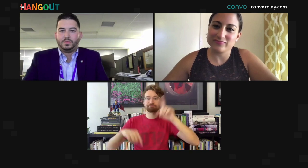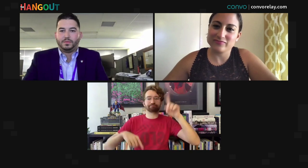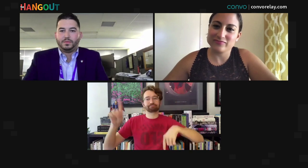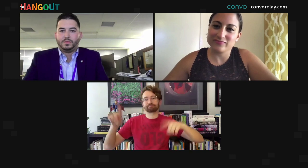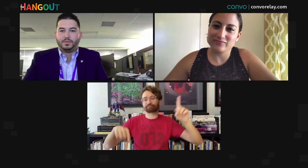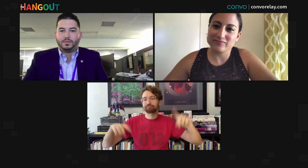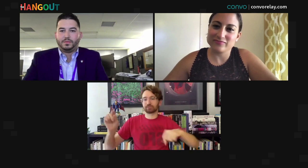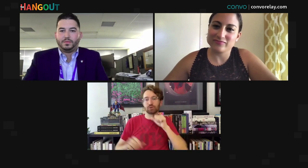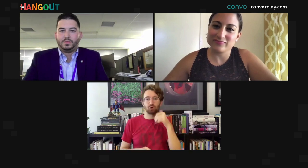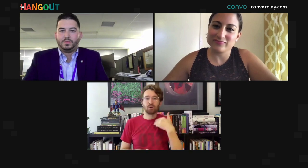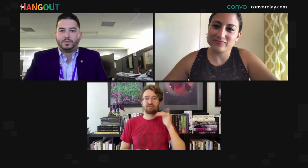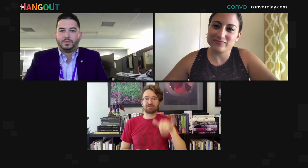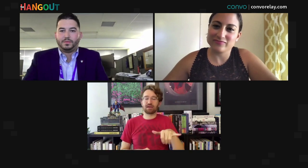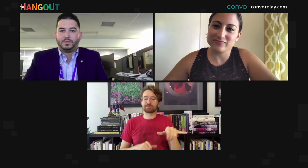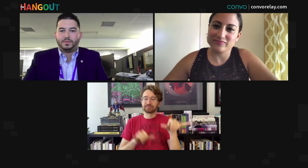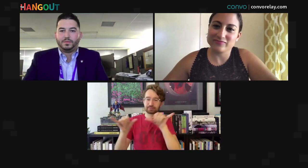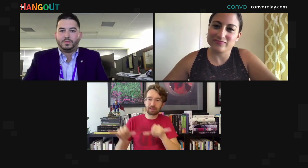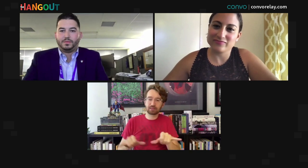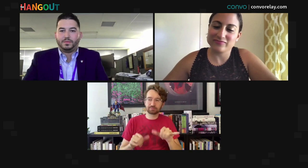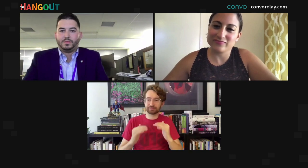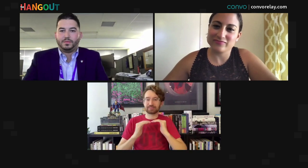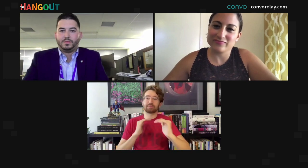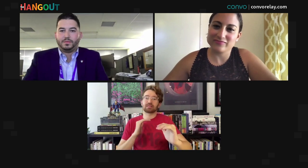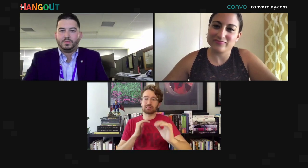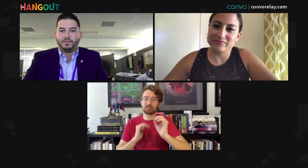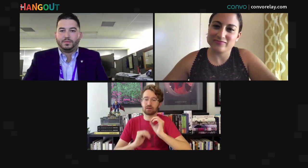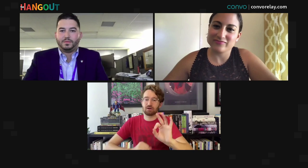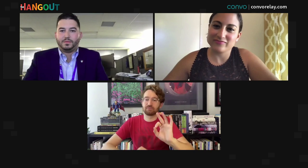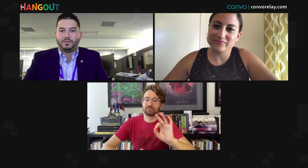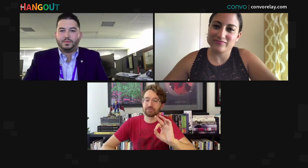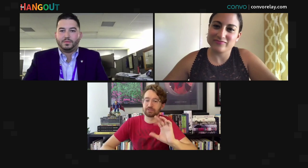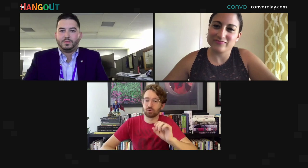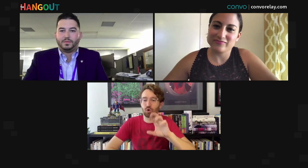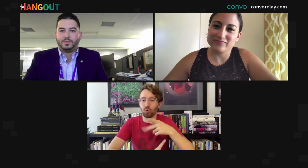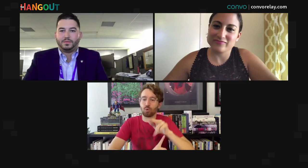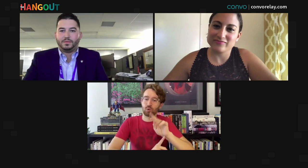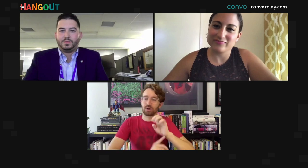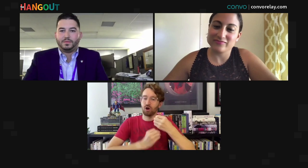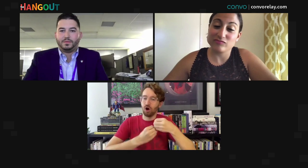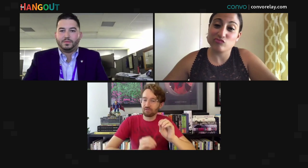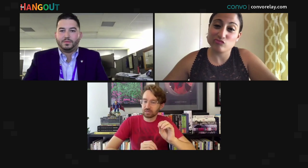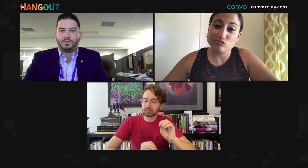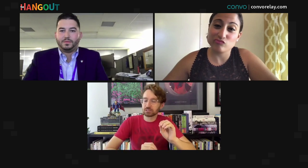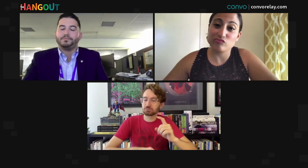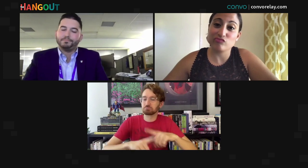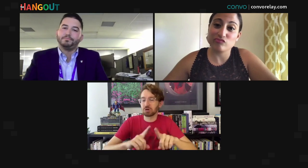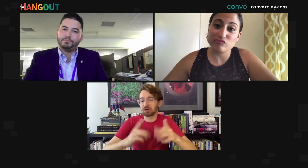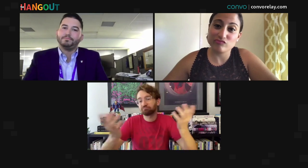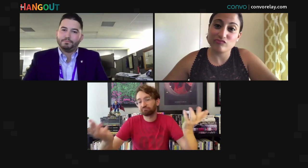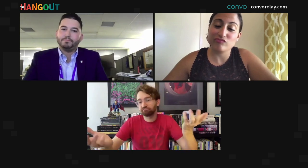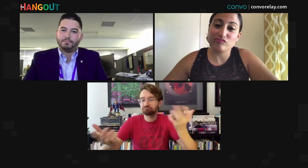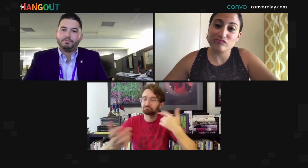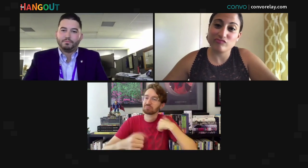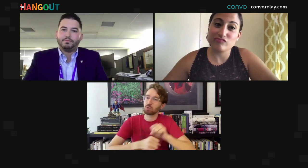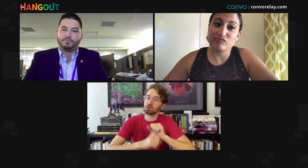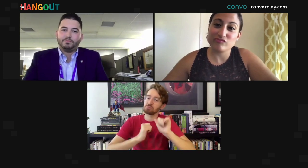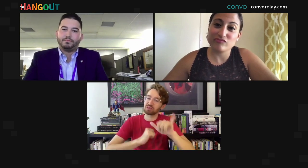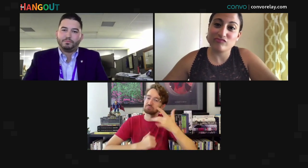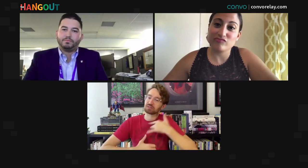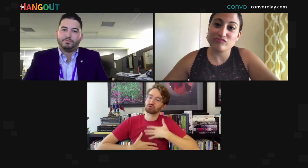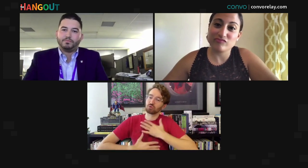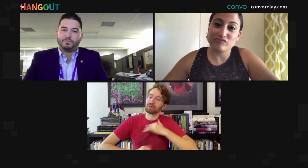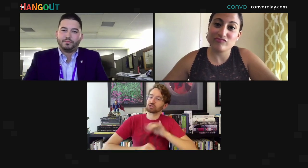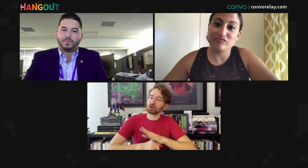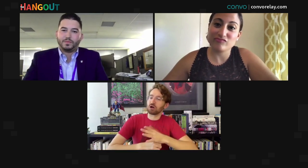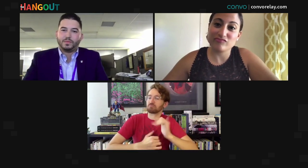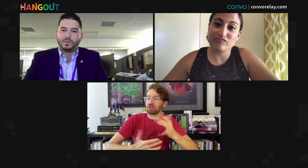And sometimes I face access issues, communication issues. So that's just the nature